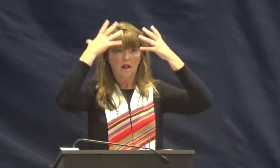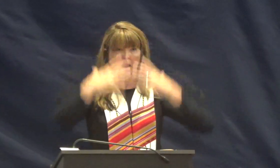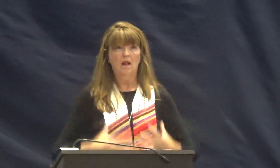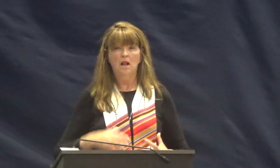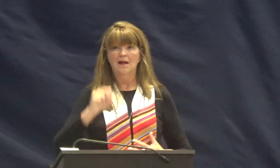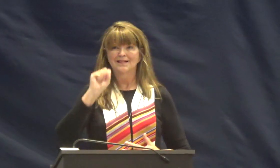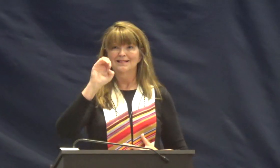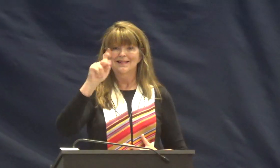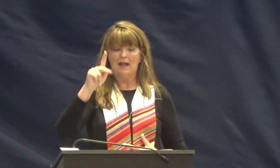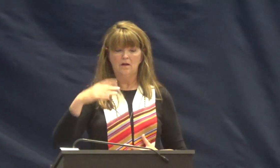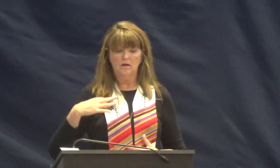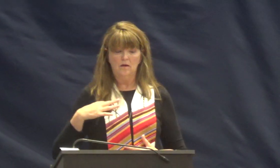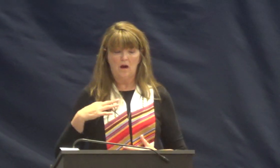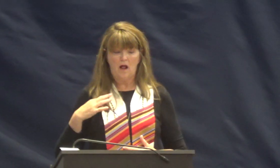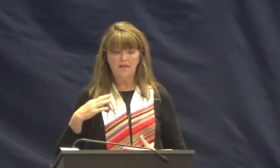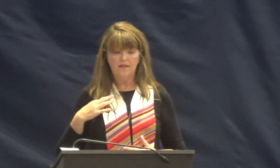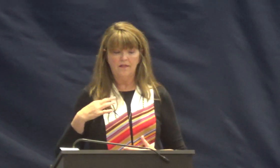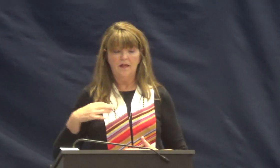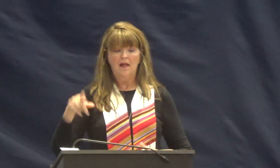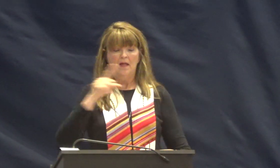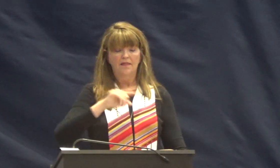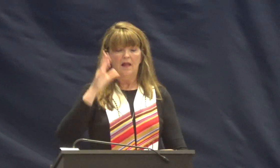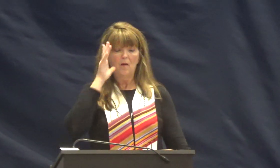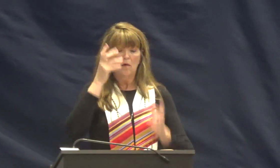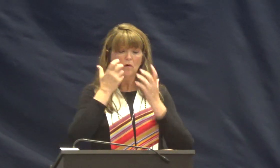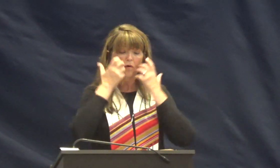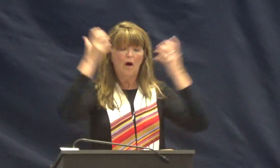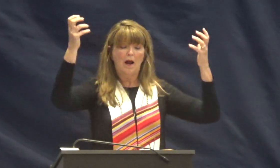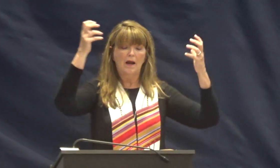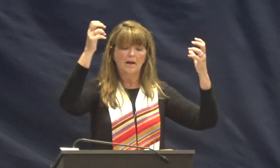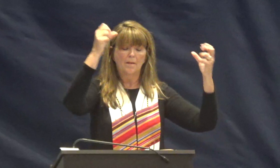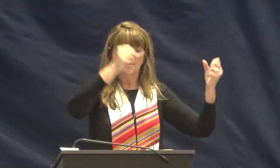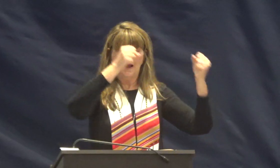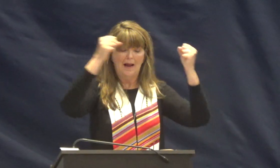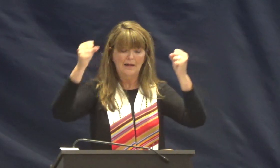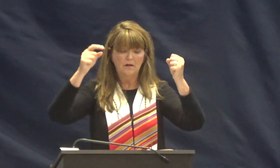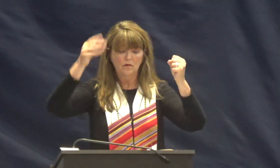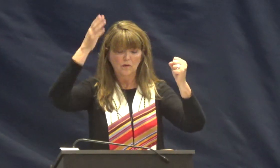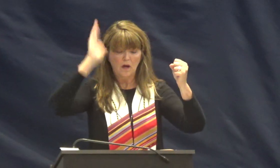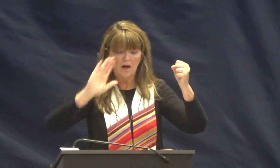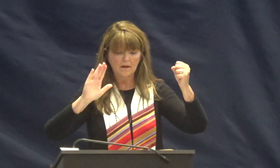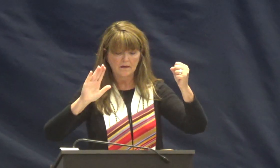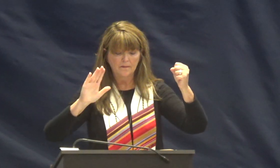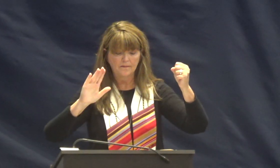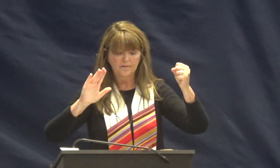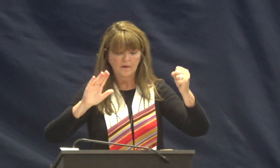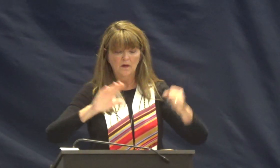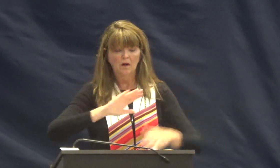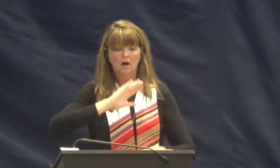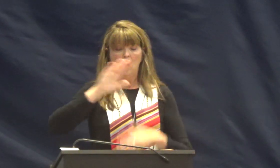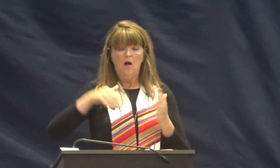animals shall be covered with sackcloth, and they shall cry mightily to God.